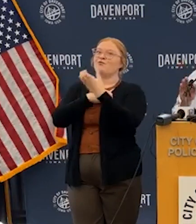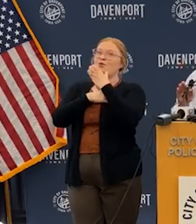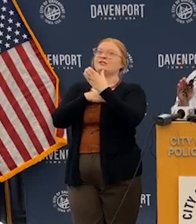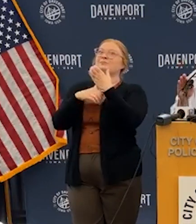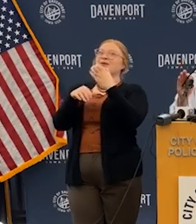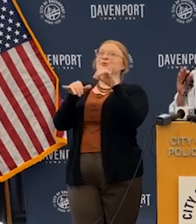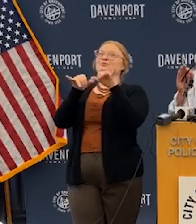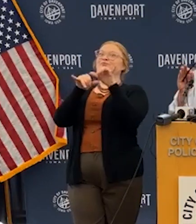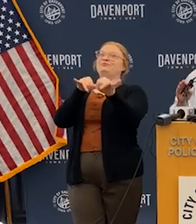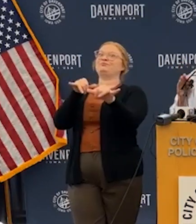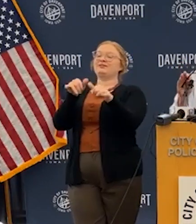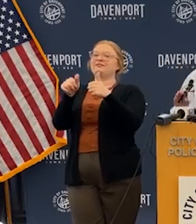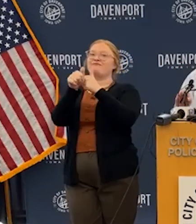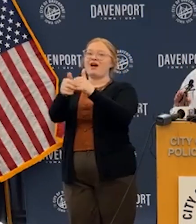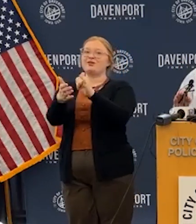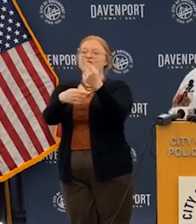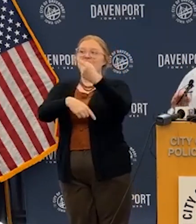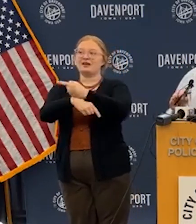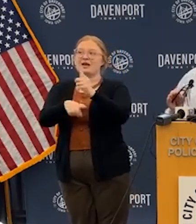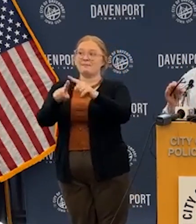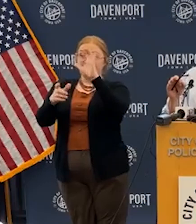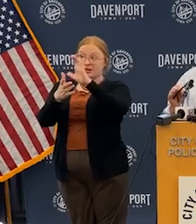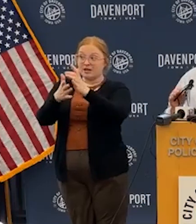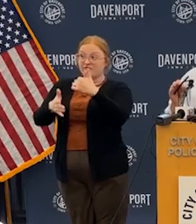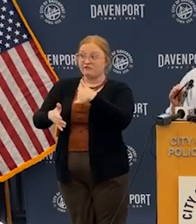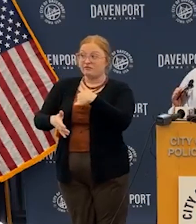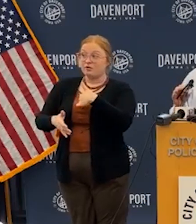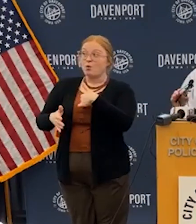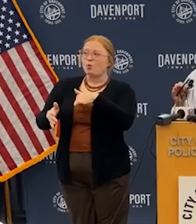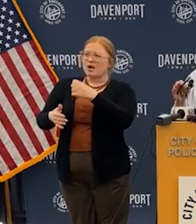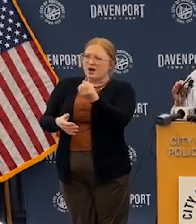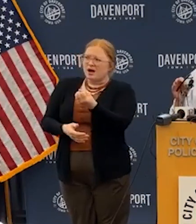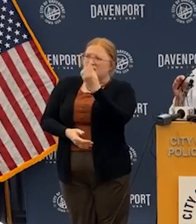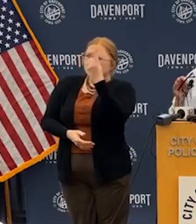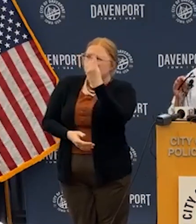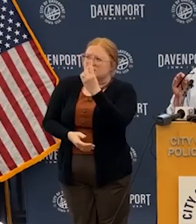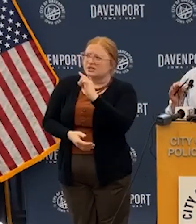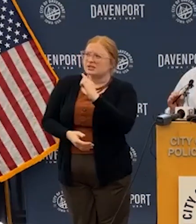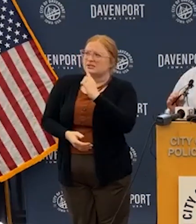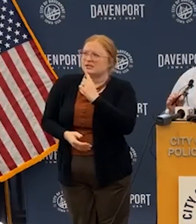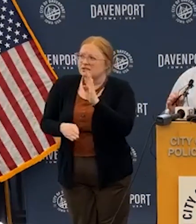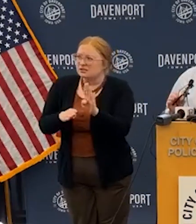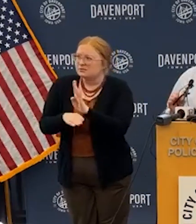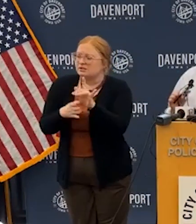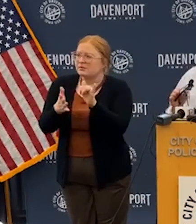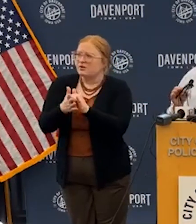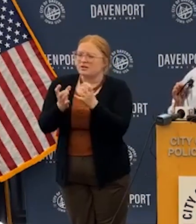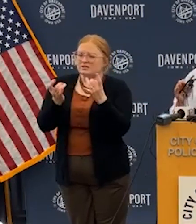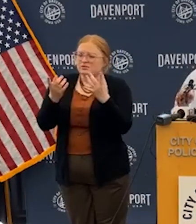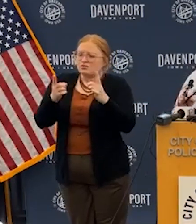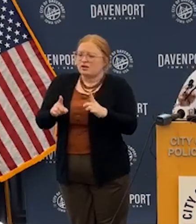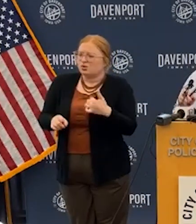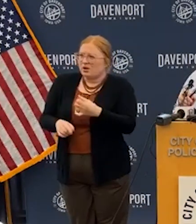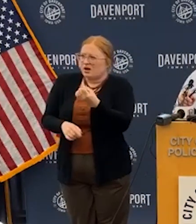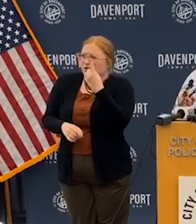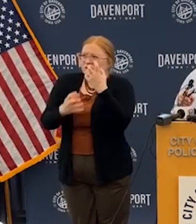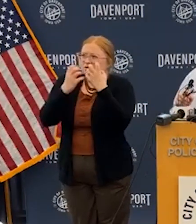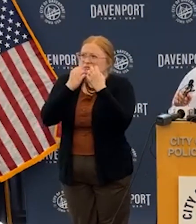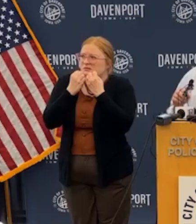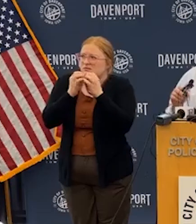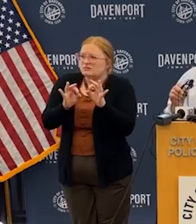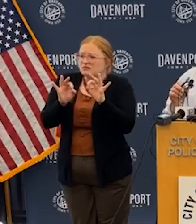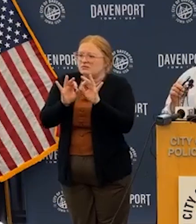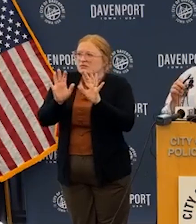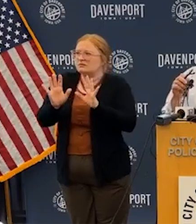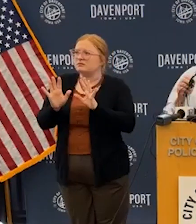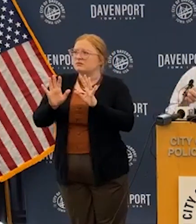understand the significance of this tragedy and the significance and the terrible